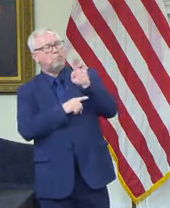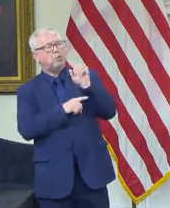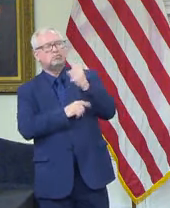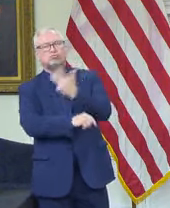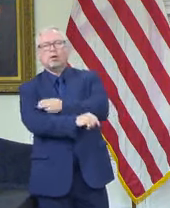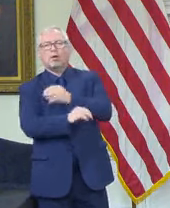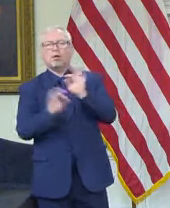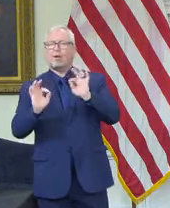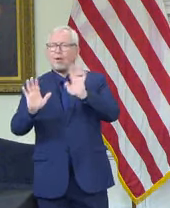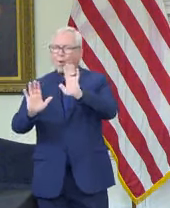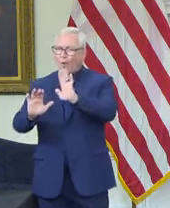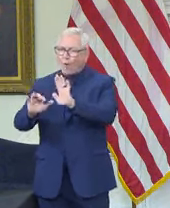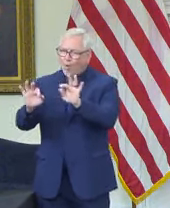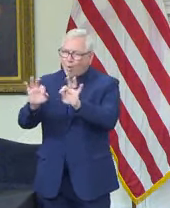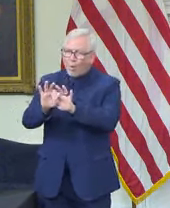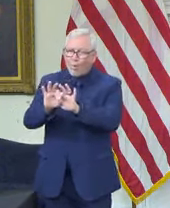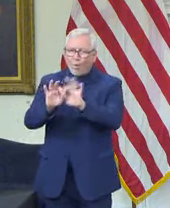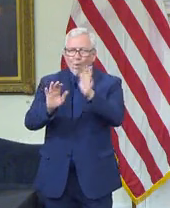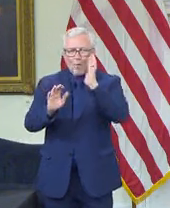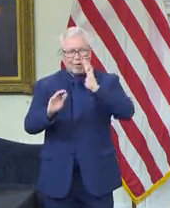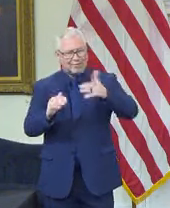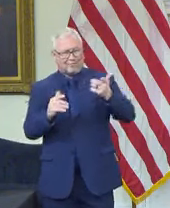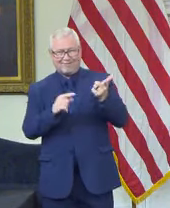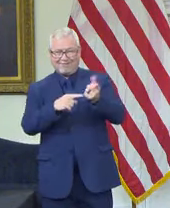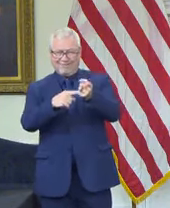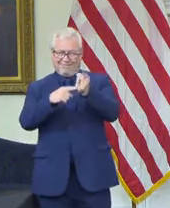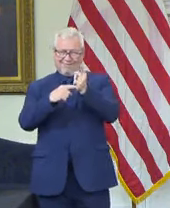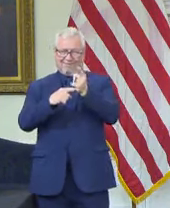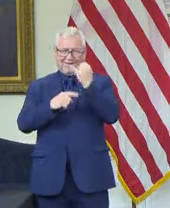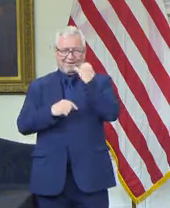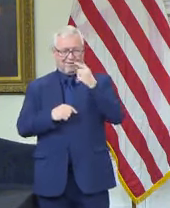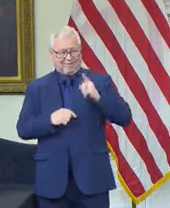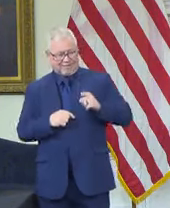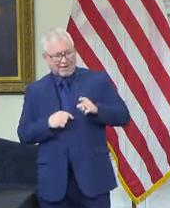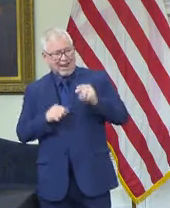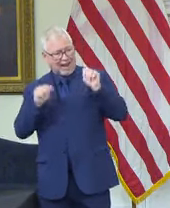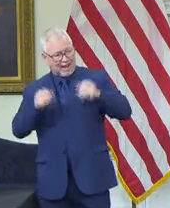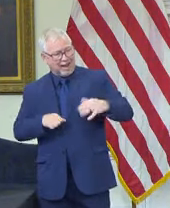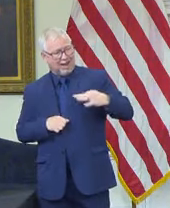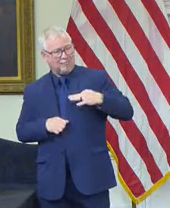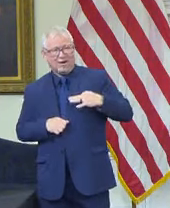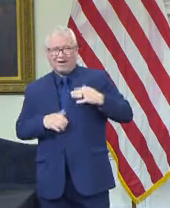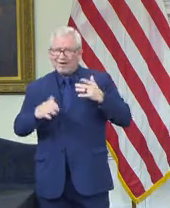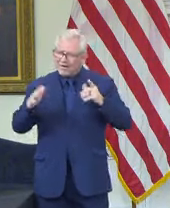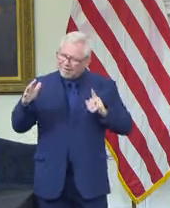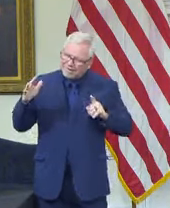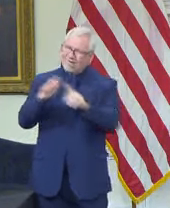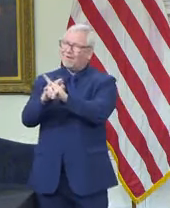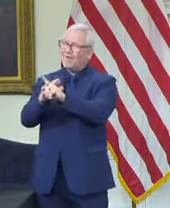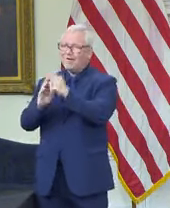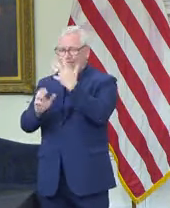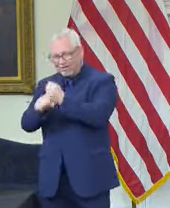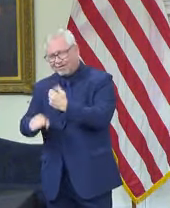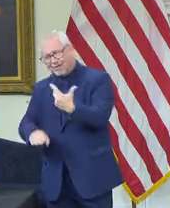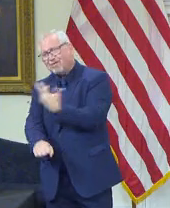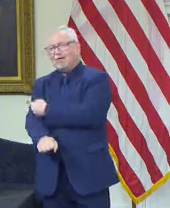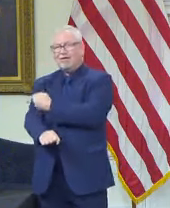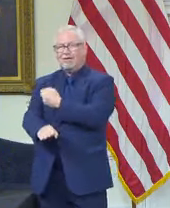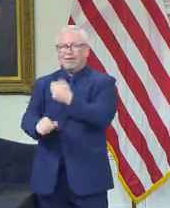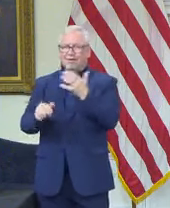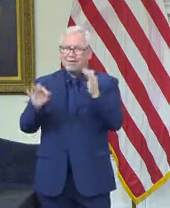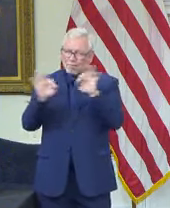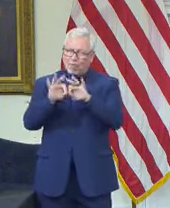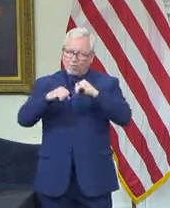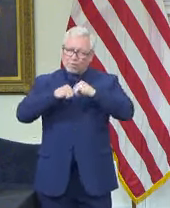are eligible is absolutely critical to protecting you from severe illness from this virus